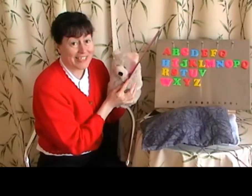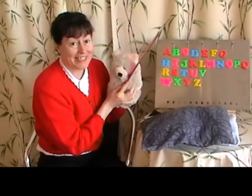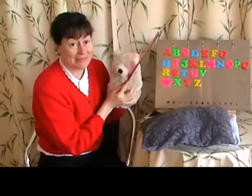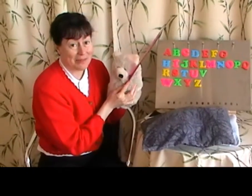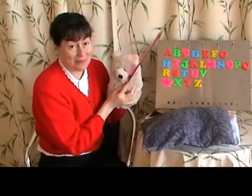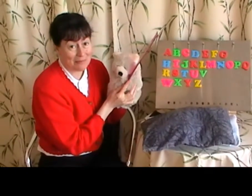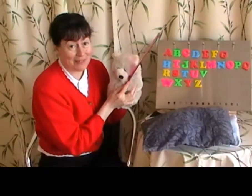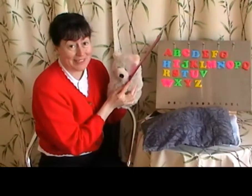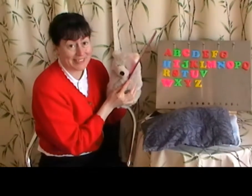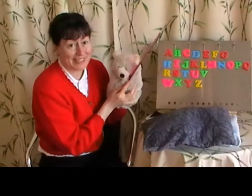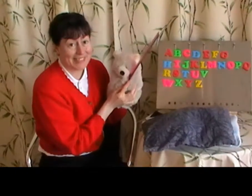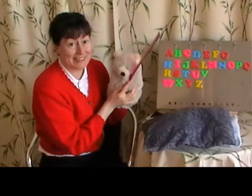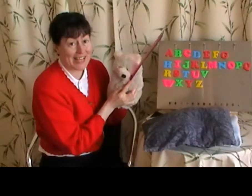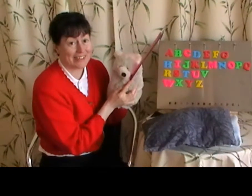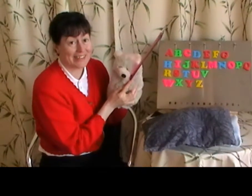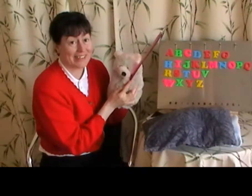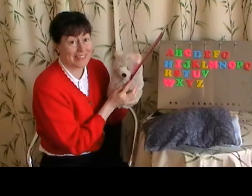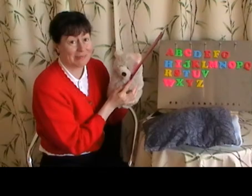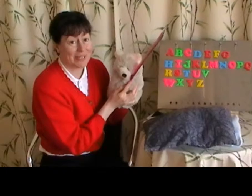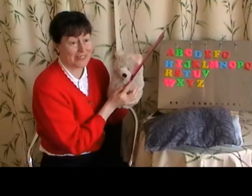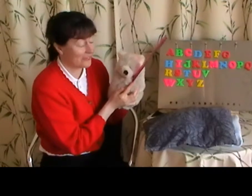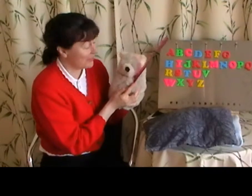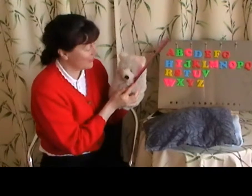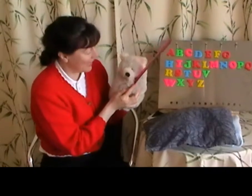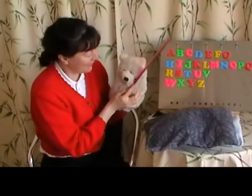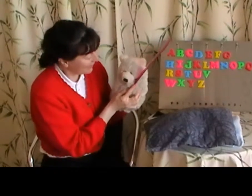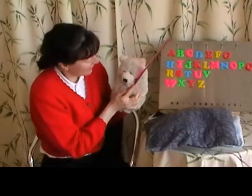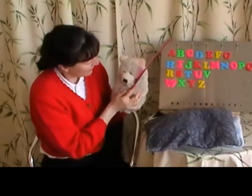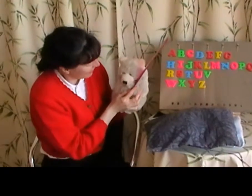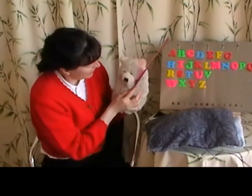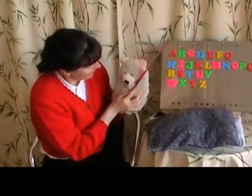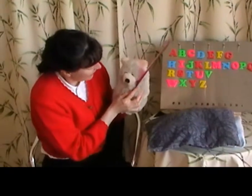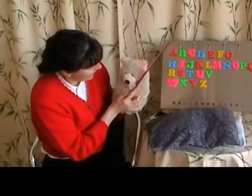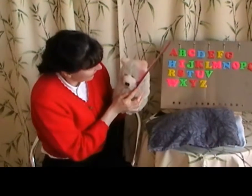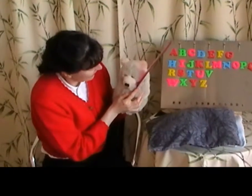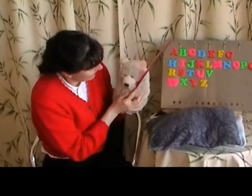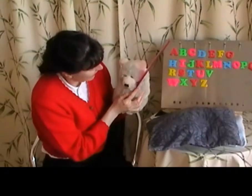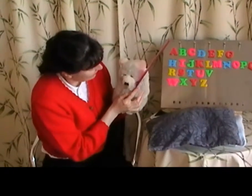at the moment, boys and girls. Now he's got his special ruler. Shall we do that later?